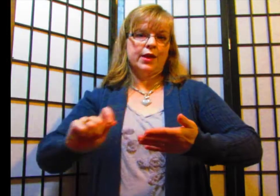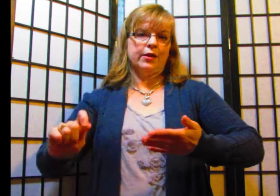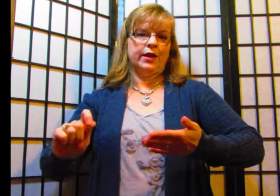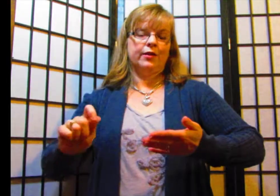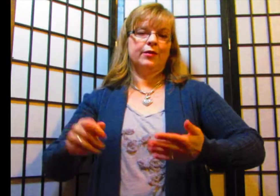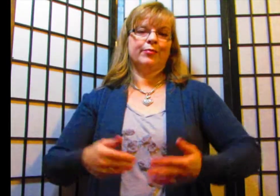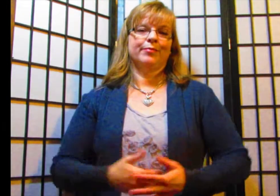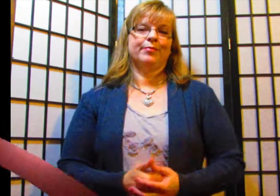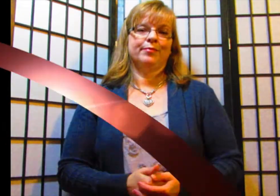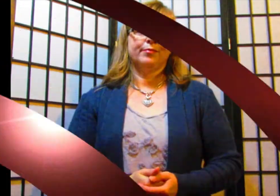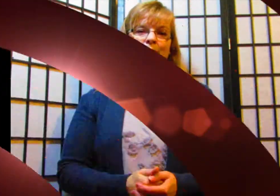Secretary.